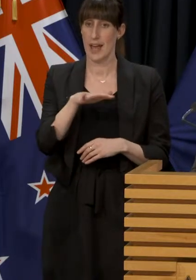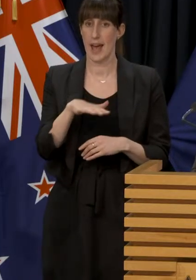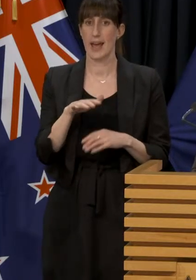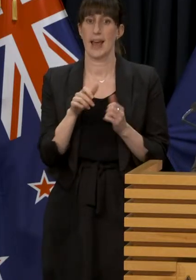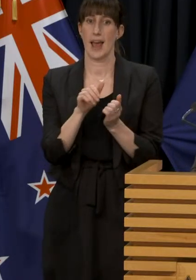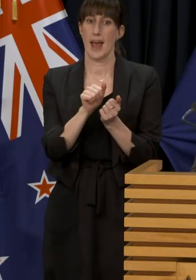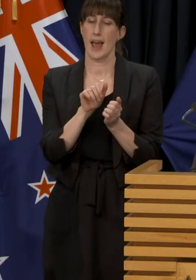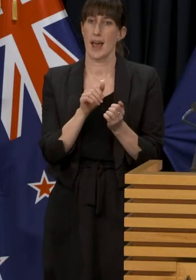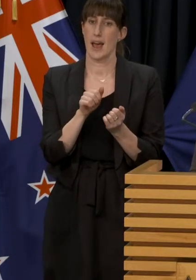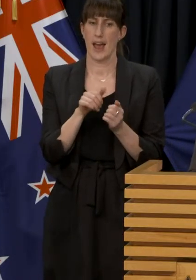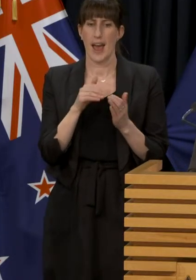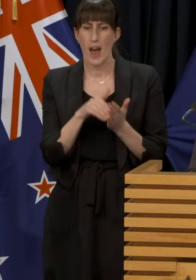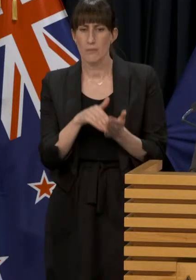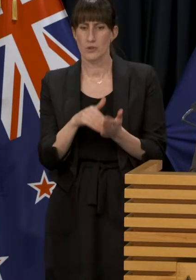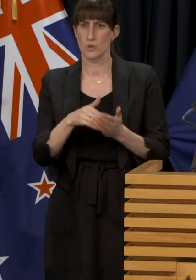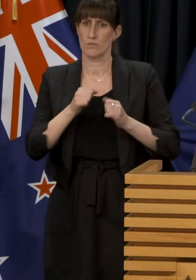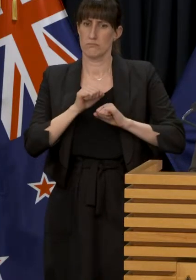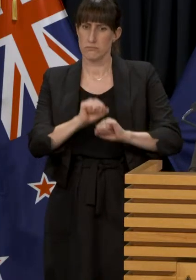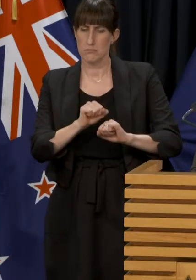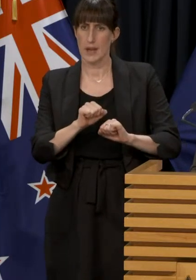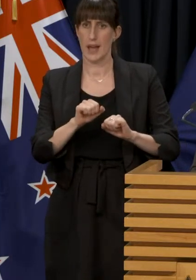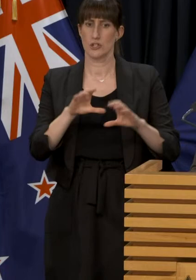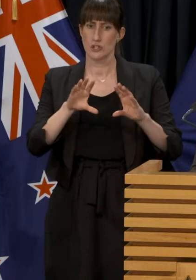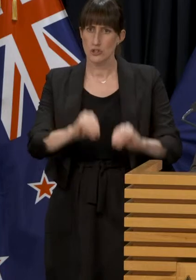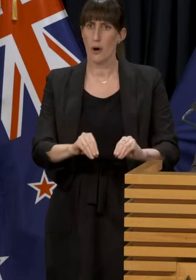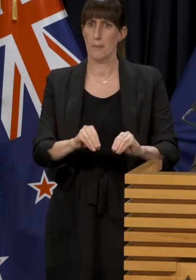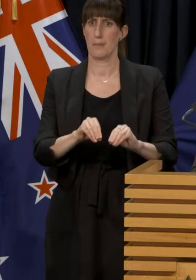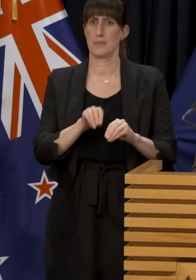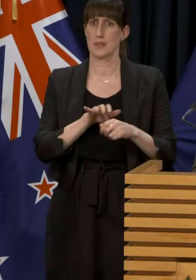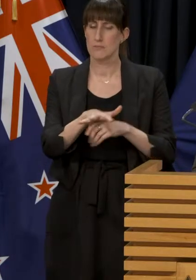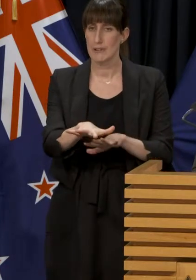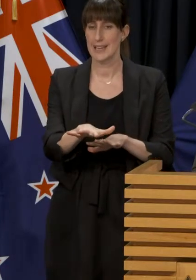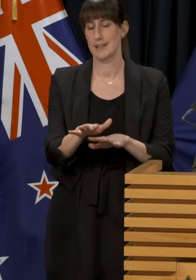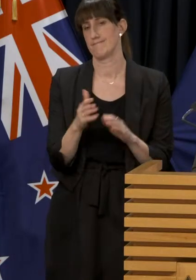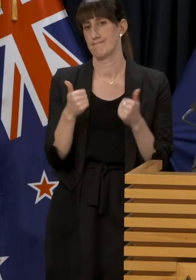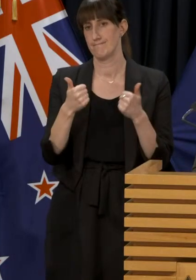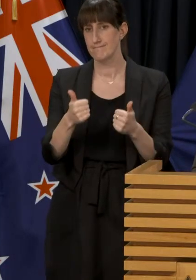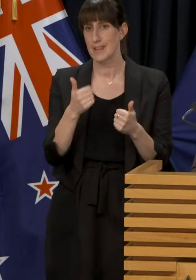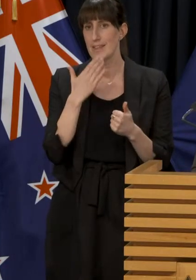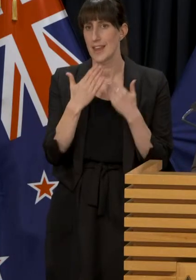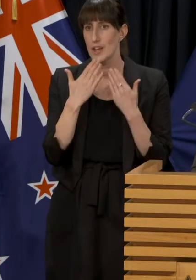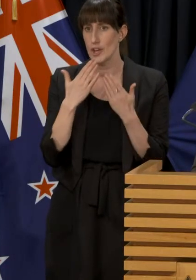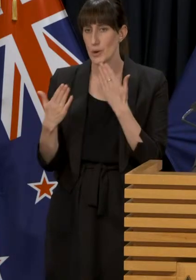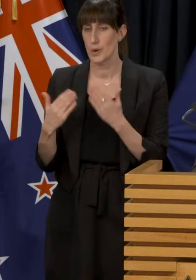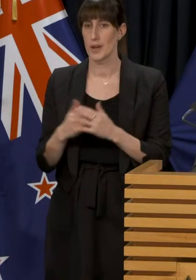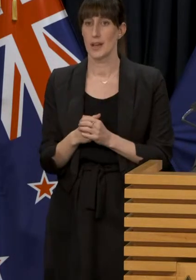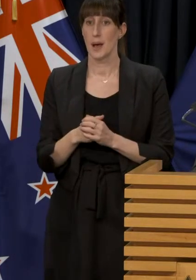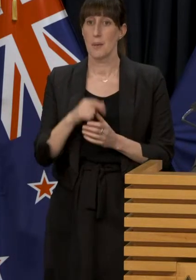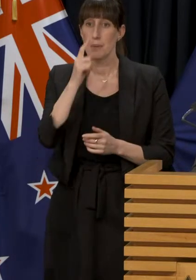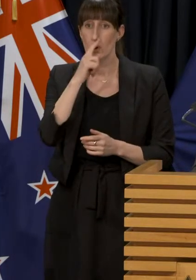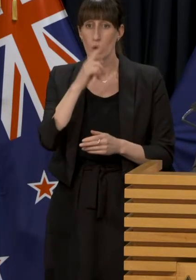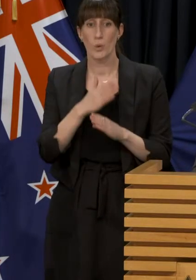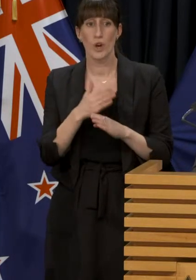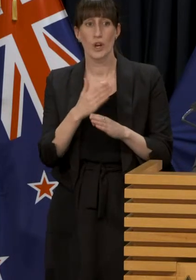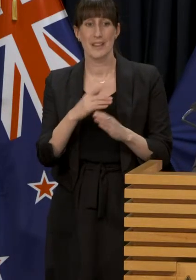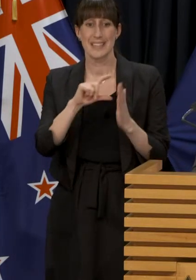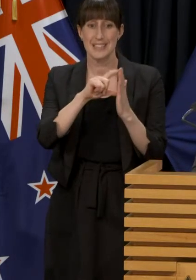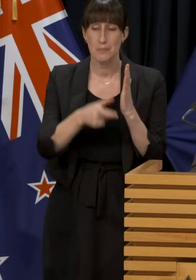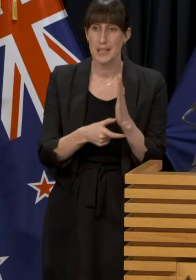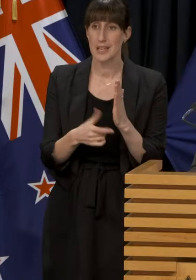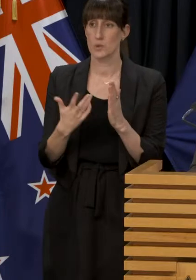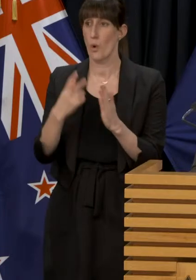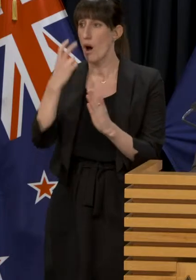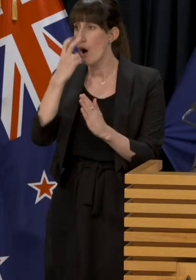to acknowledge all those who were involved there, and all those who were working with older people and disabled people in the community in their